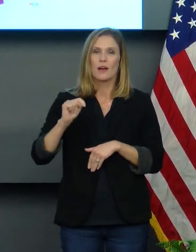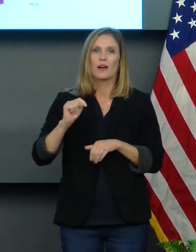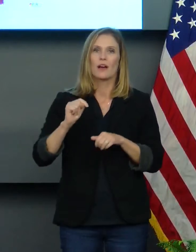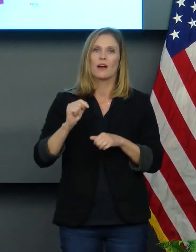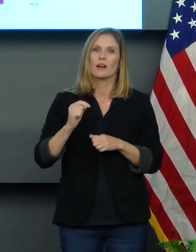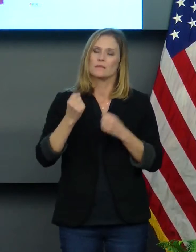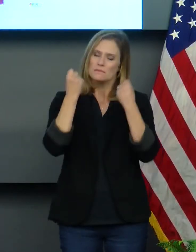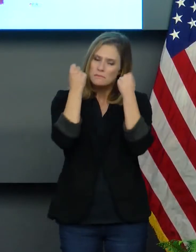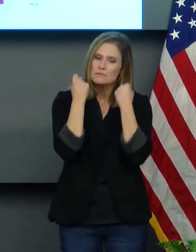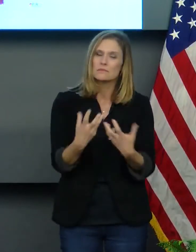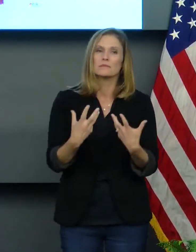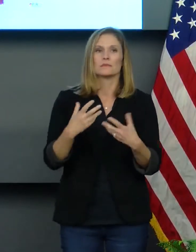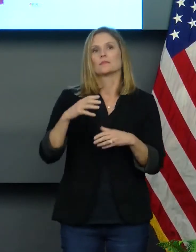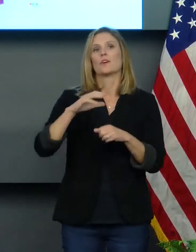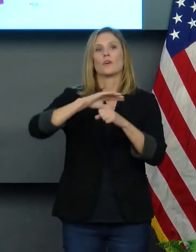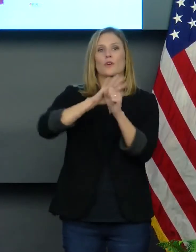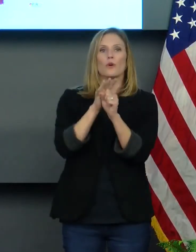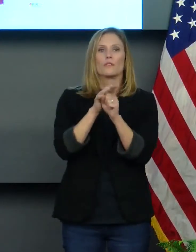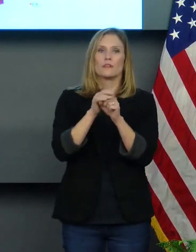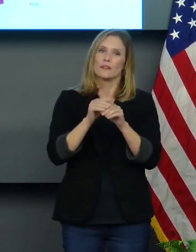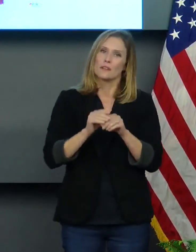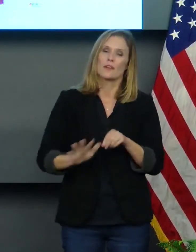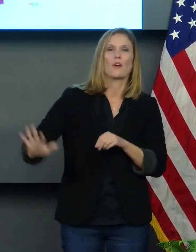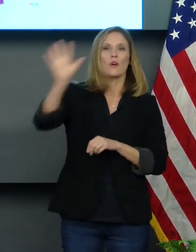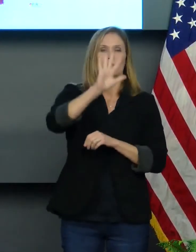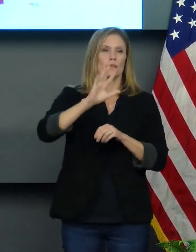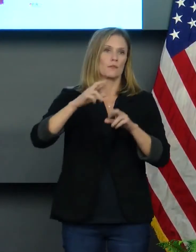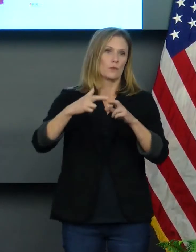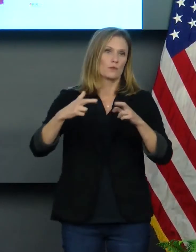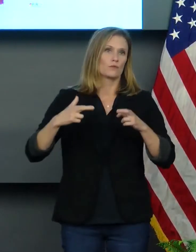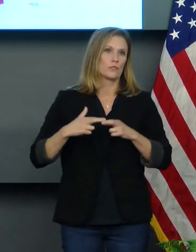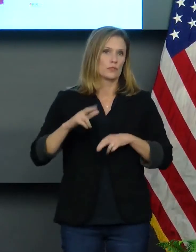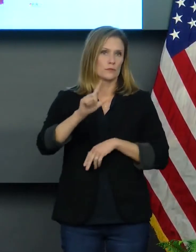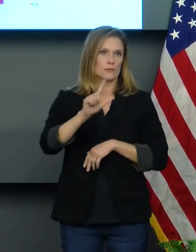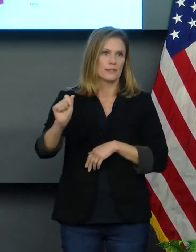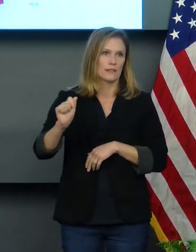of COVID reaching out across our region.